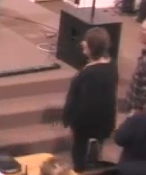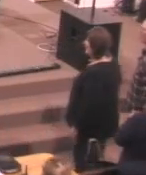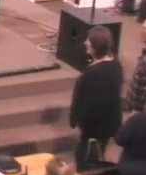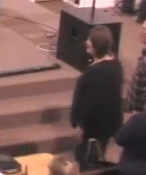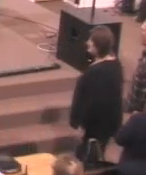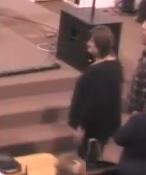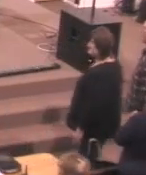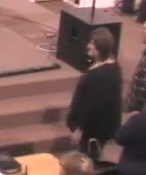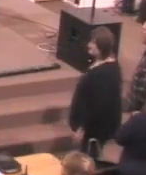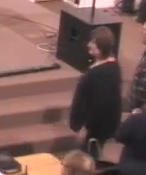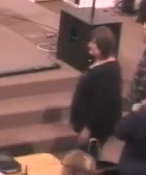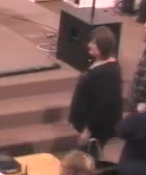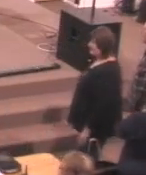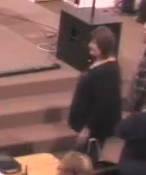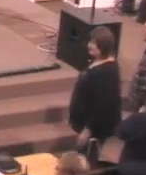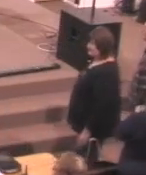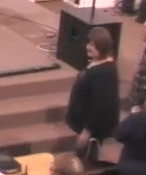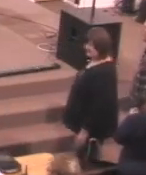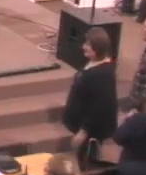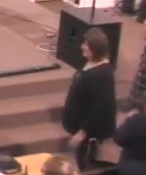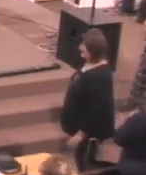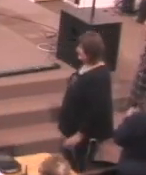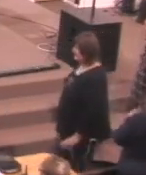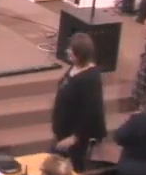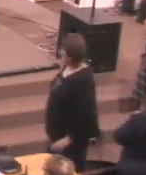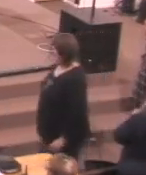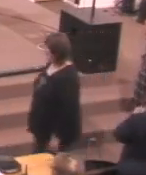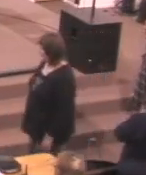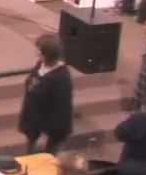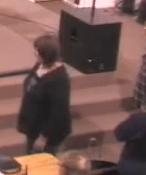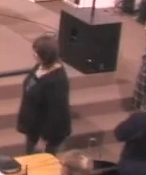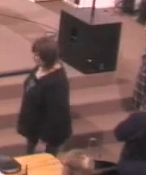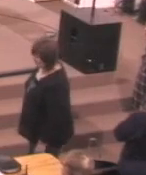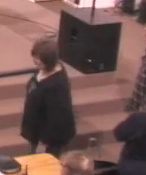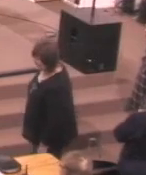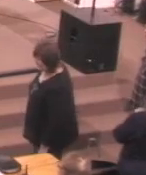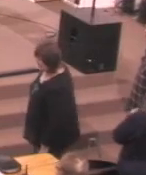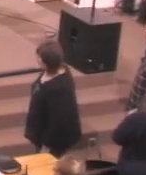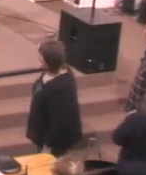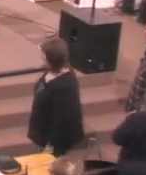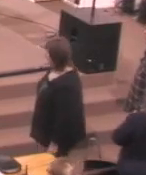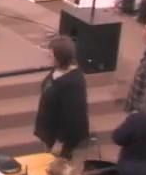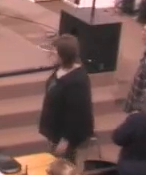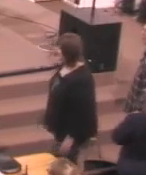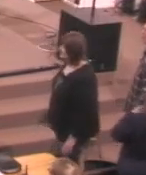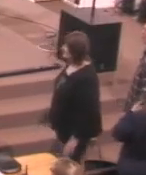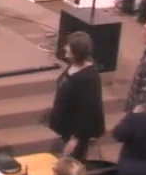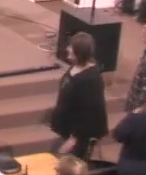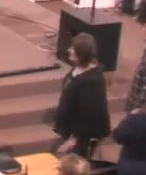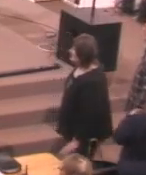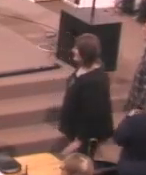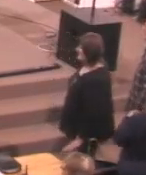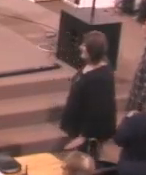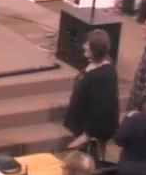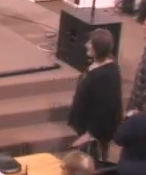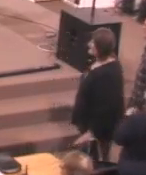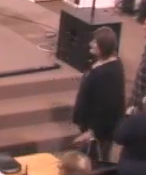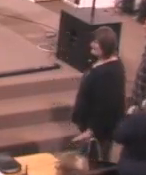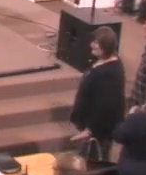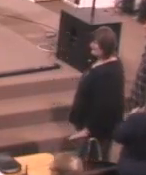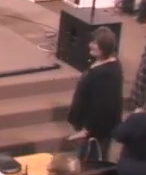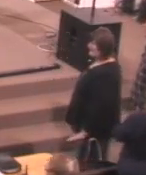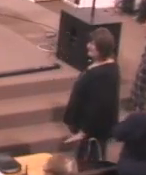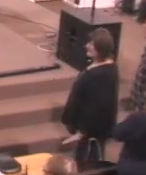his love and wonders of his love and wonders, wonders of